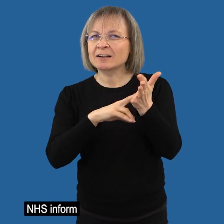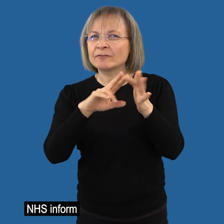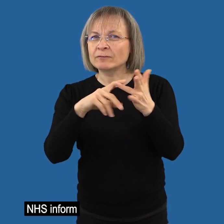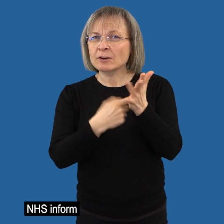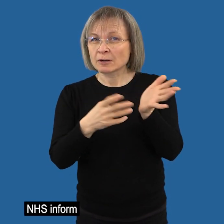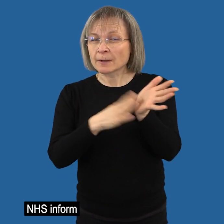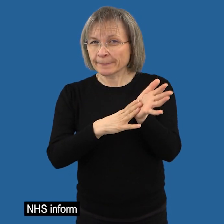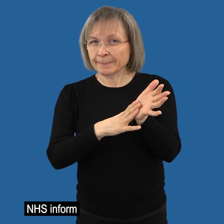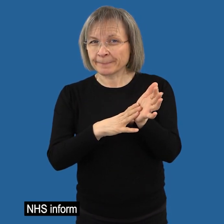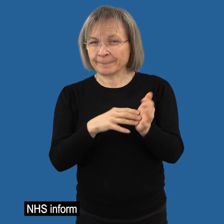NHS Inform.